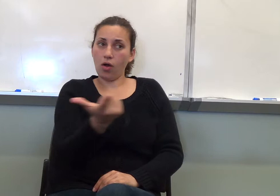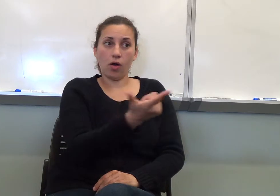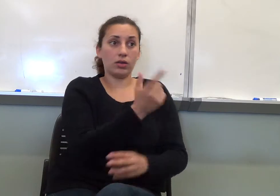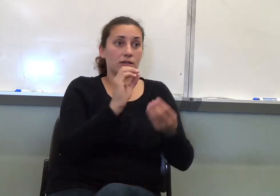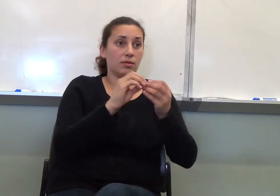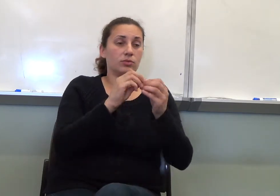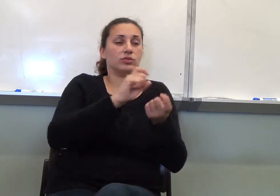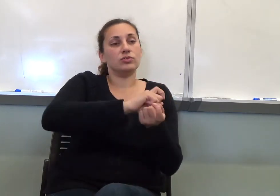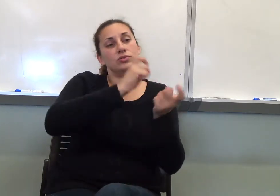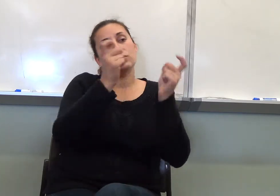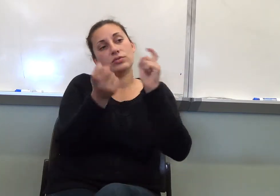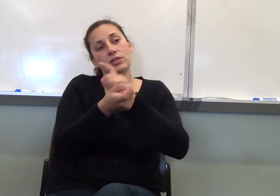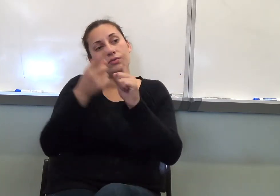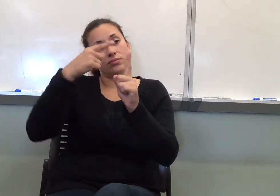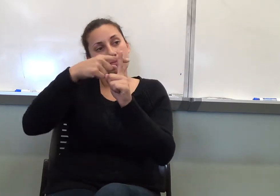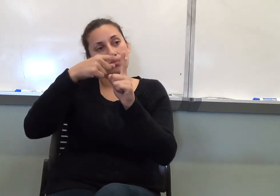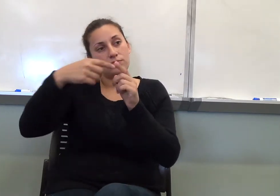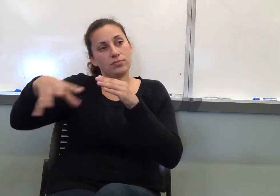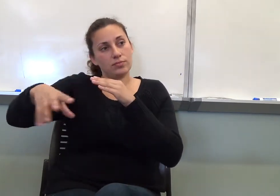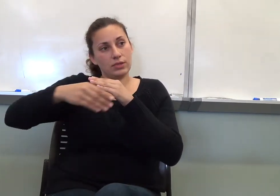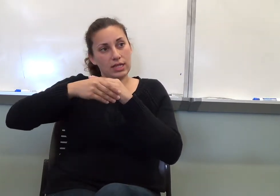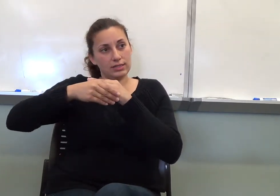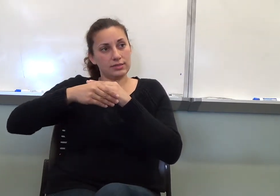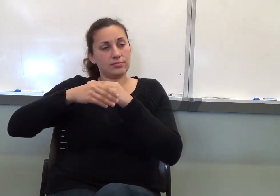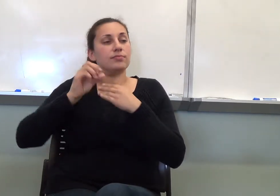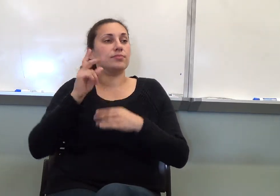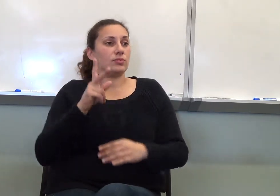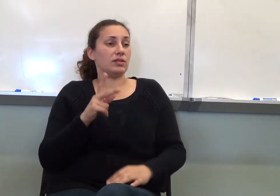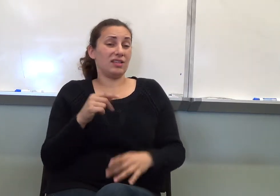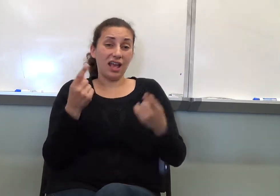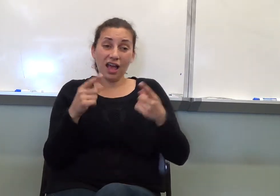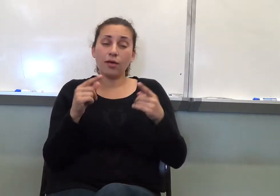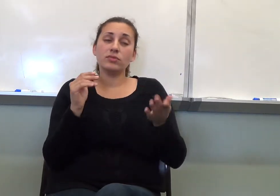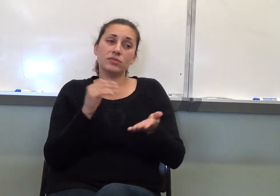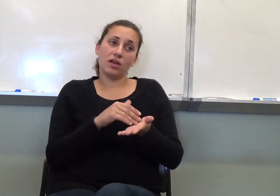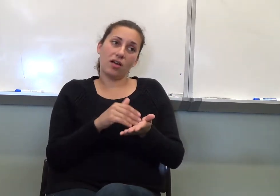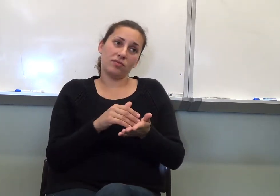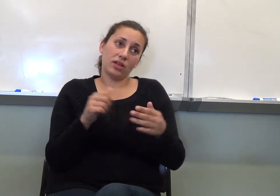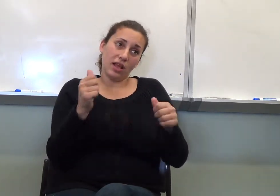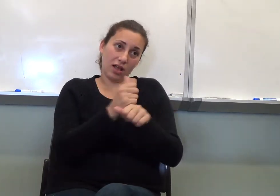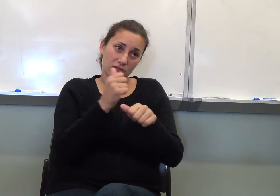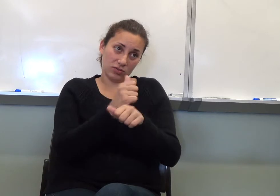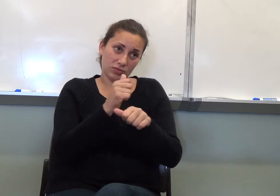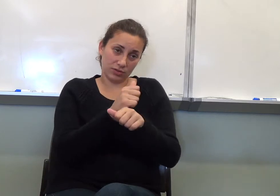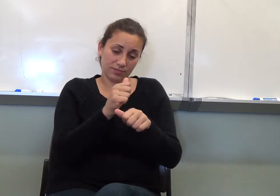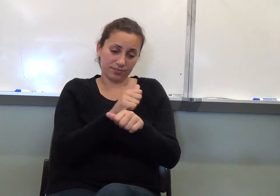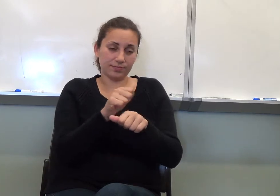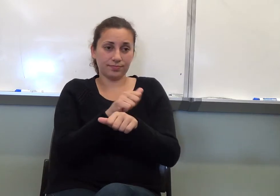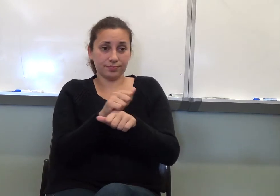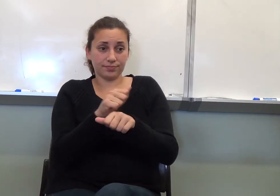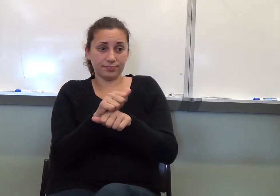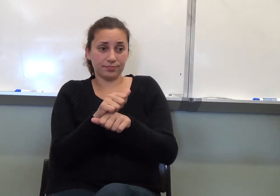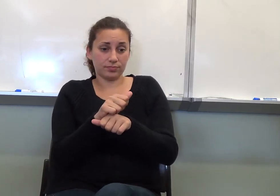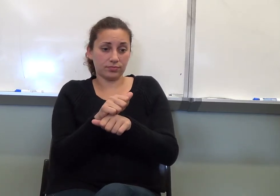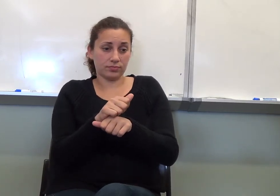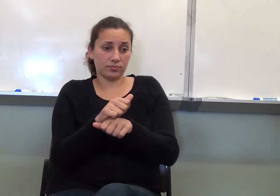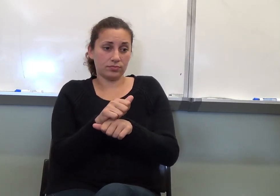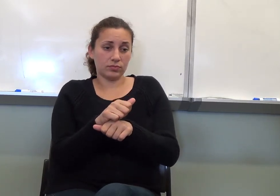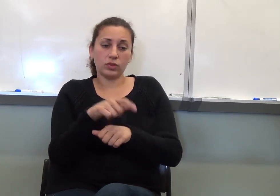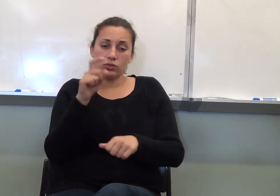it does. Now that occurs so often in algebra that it's worthwhile remembering the trick.